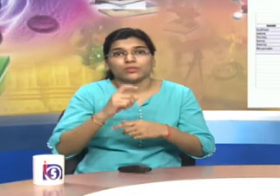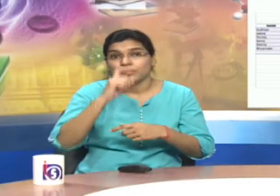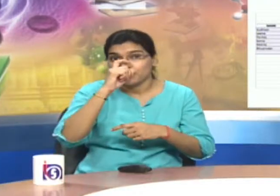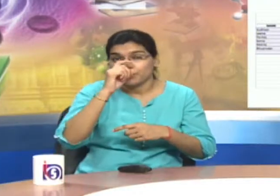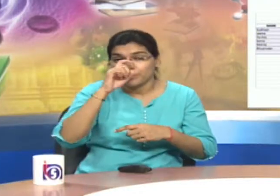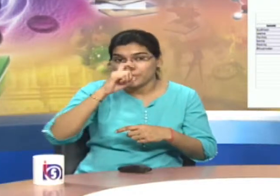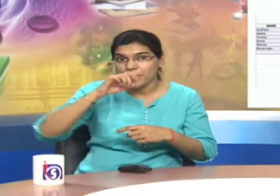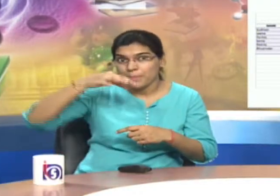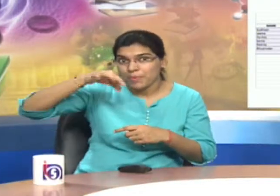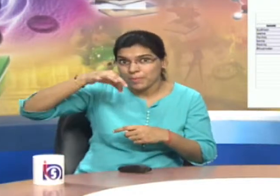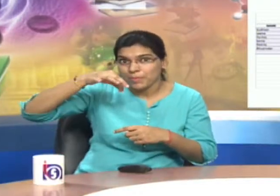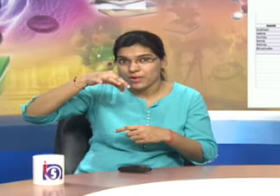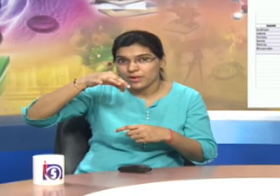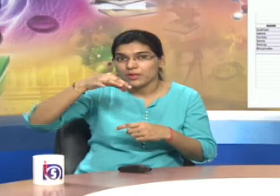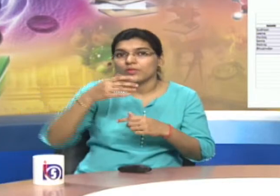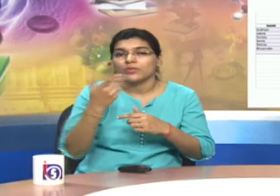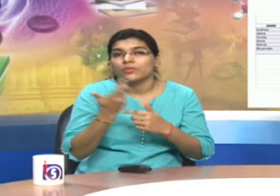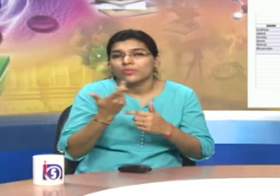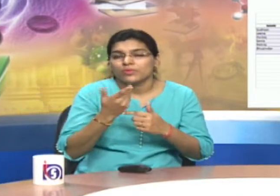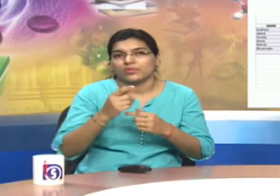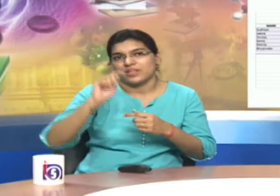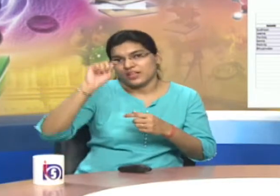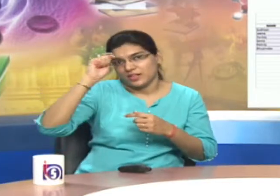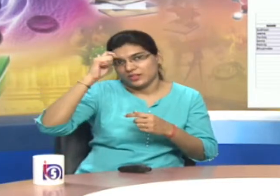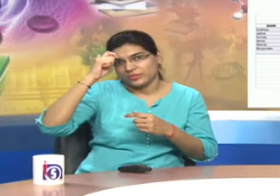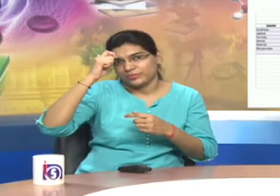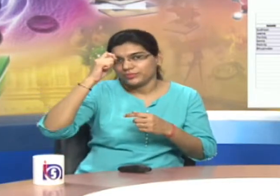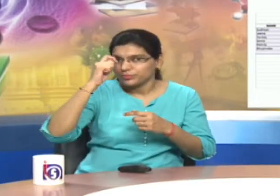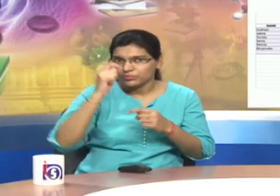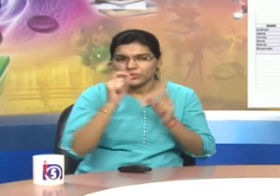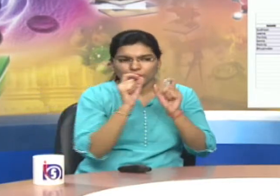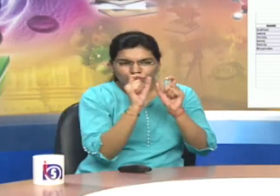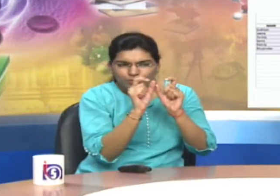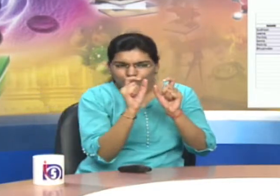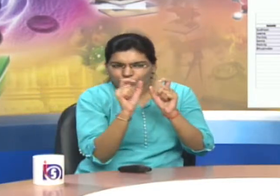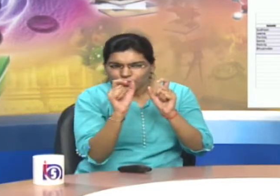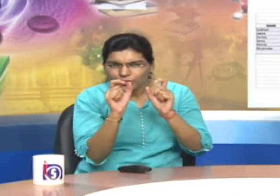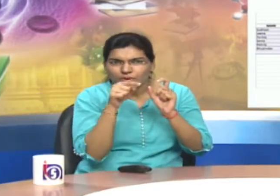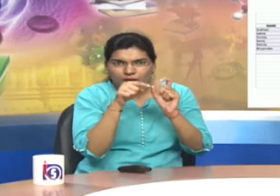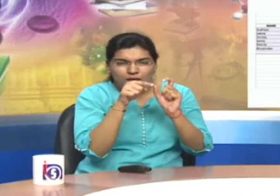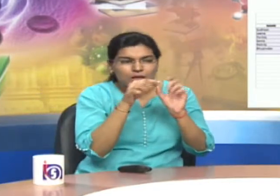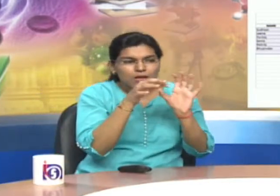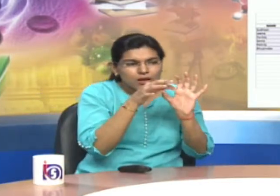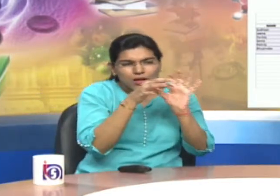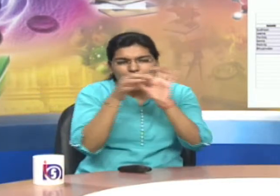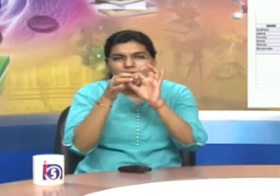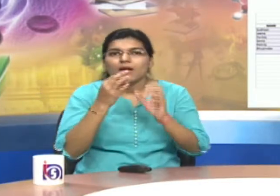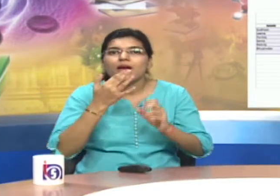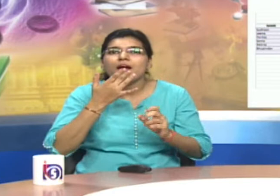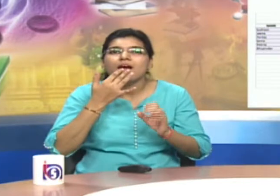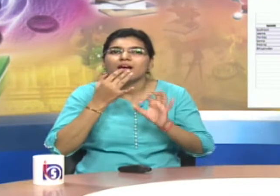then purple marks are for the English subject. So similarly, you